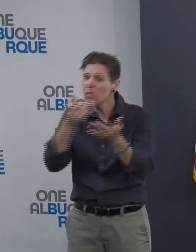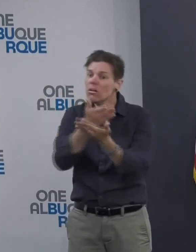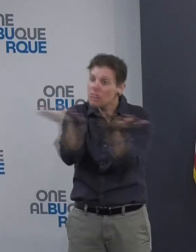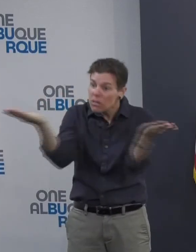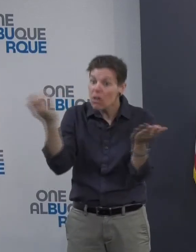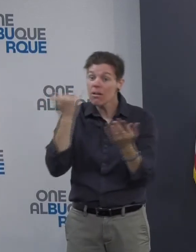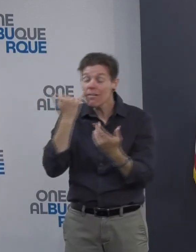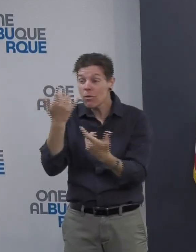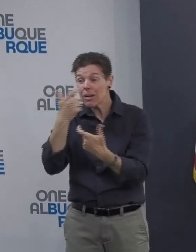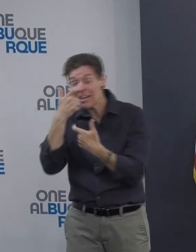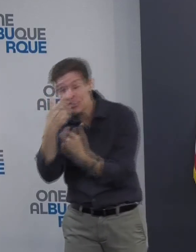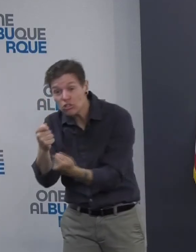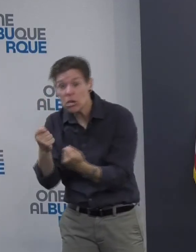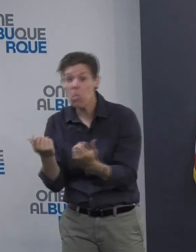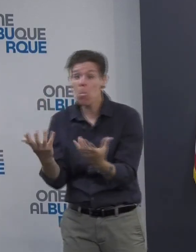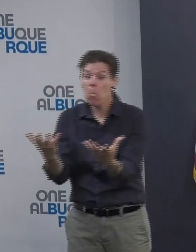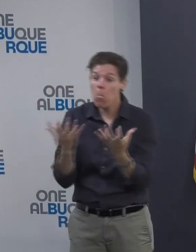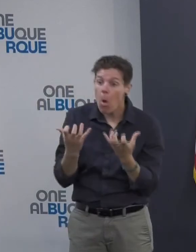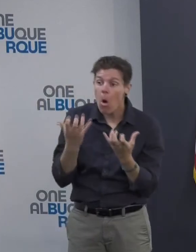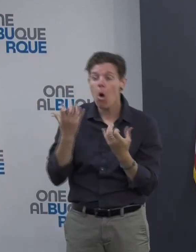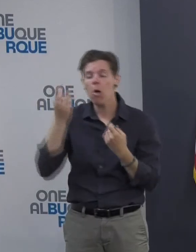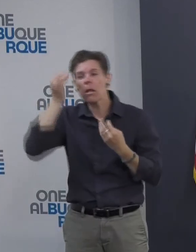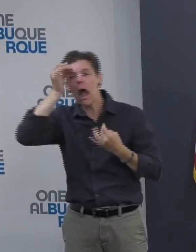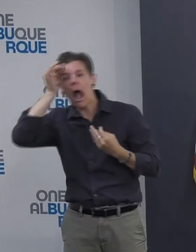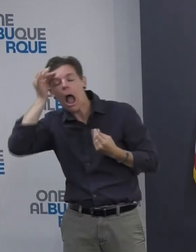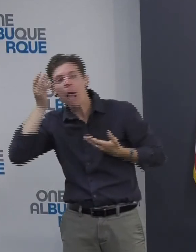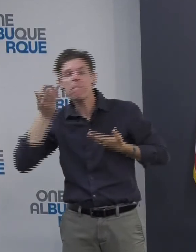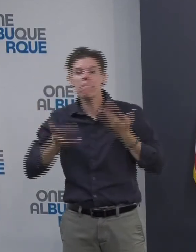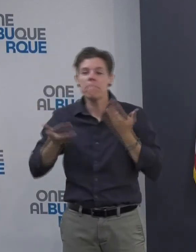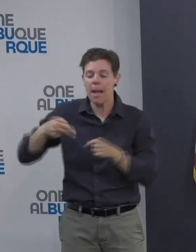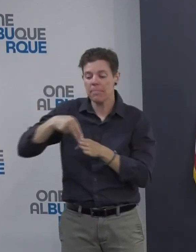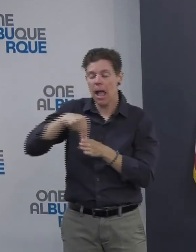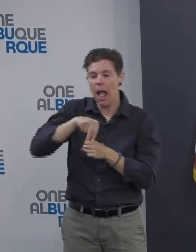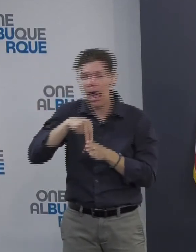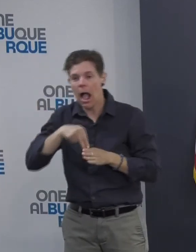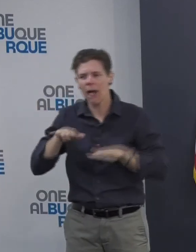being a police officer, and now's the time.